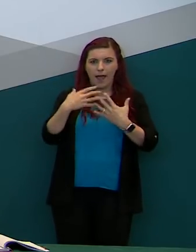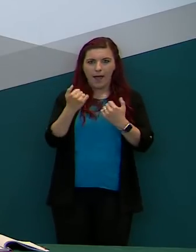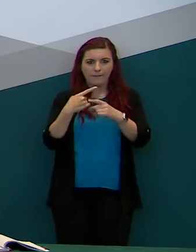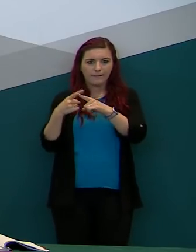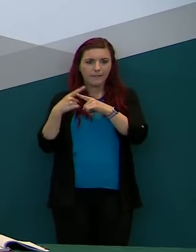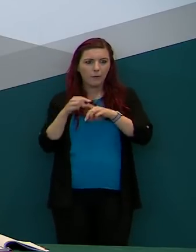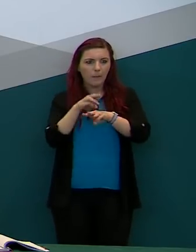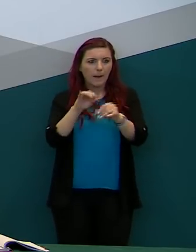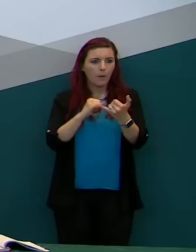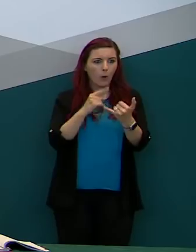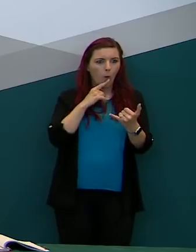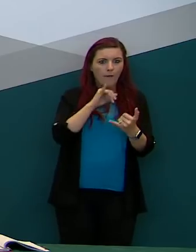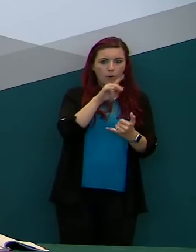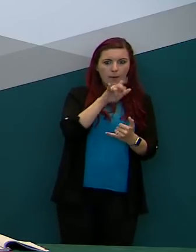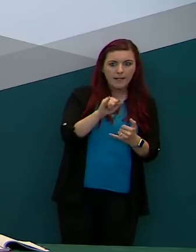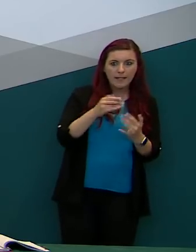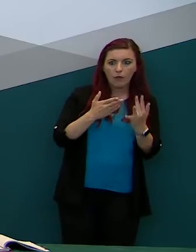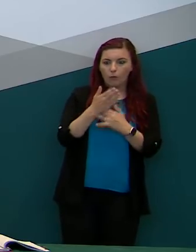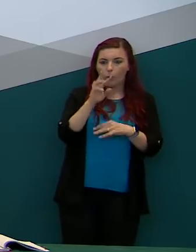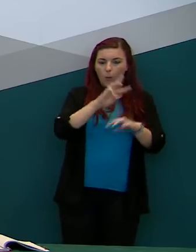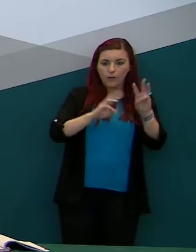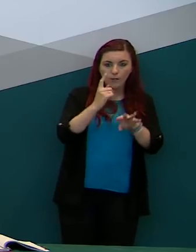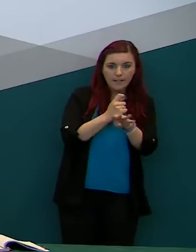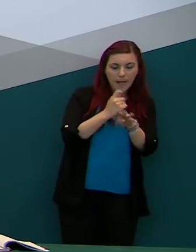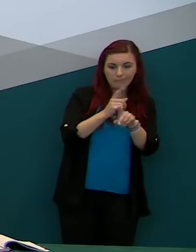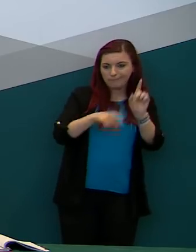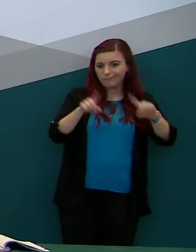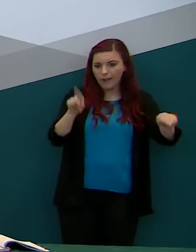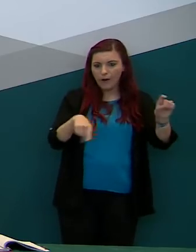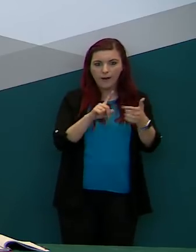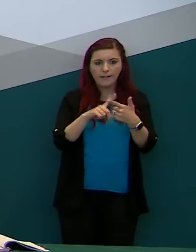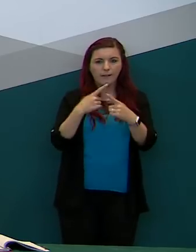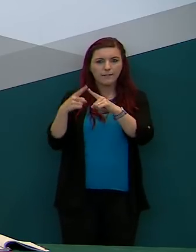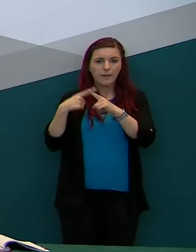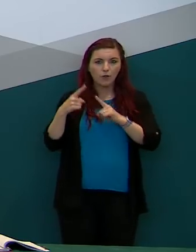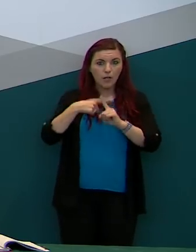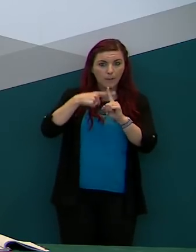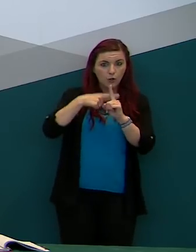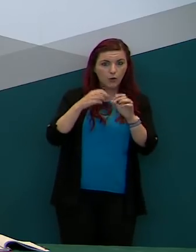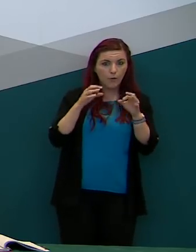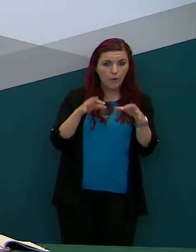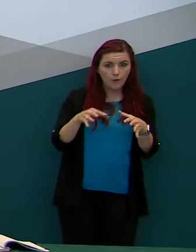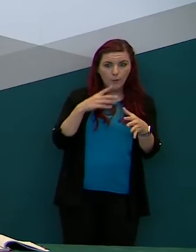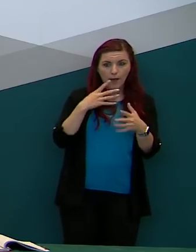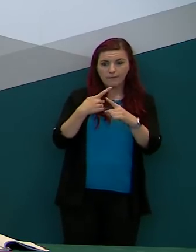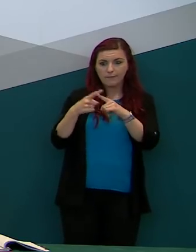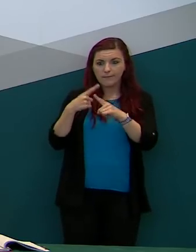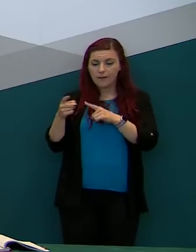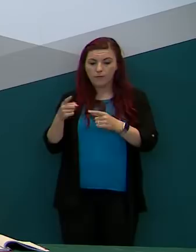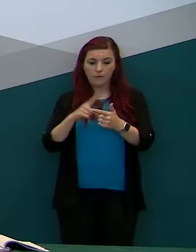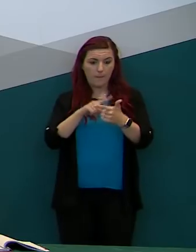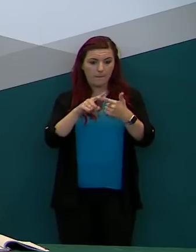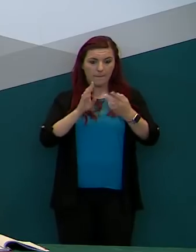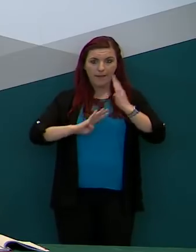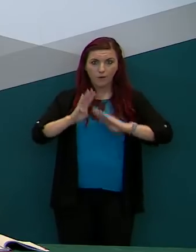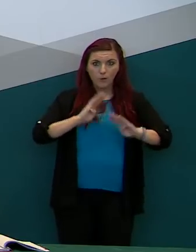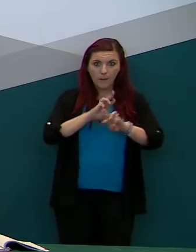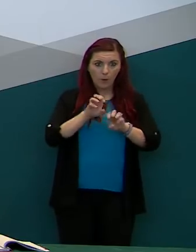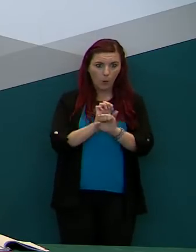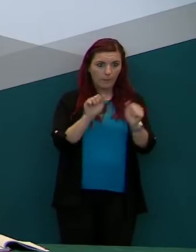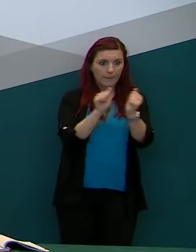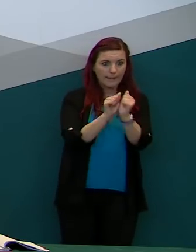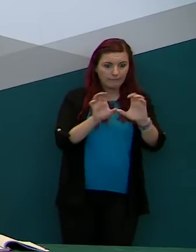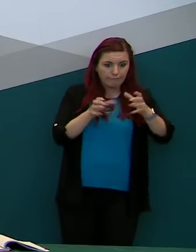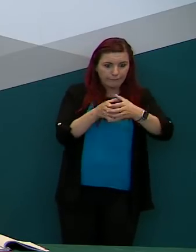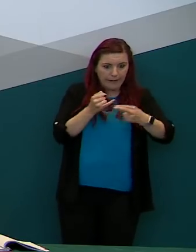of population level immunity in the winter. This is in temperate climates, obviously. From a behaviour perspective, obviously we congregate, we're indoors, there's lots of